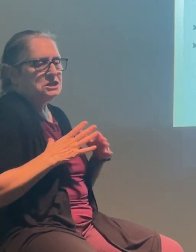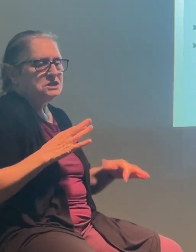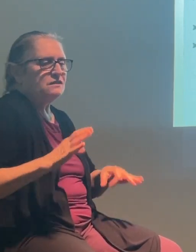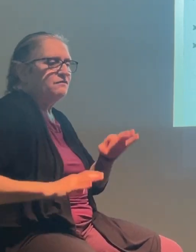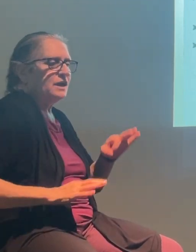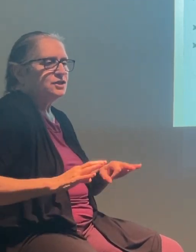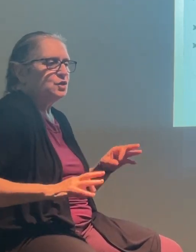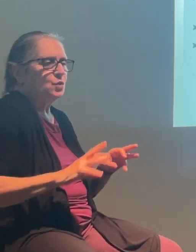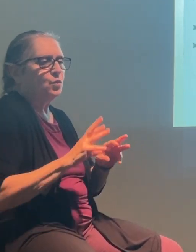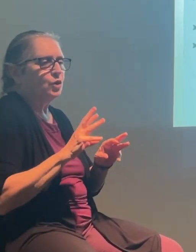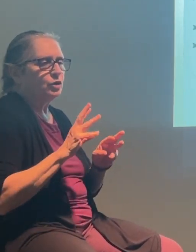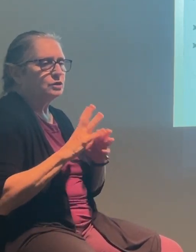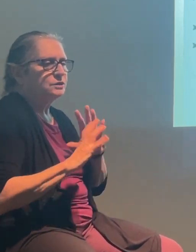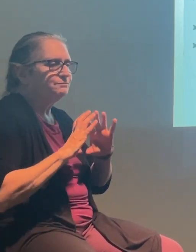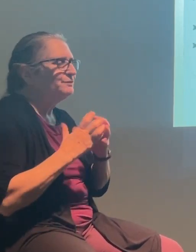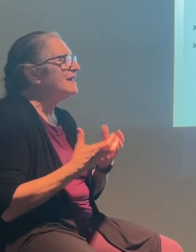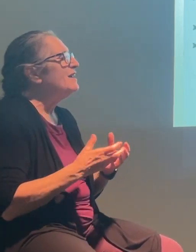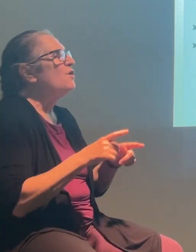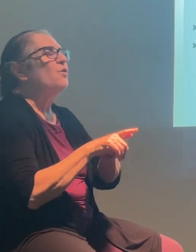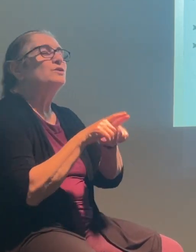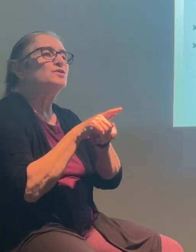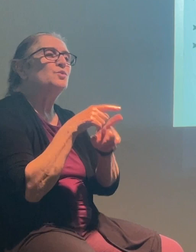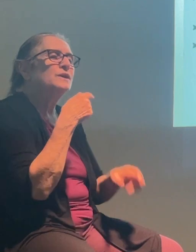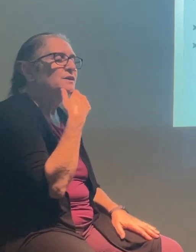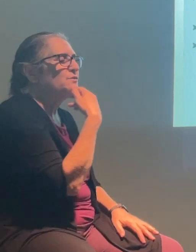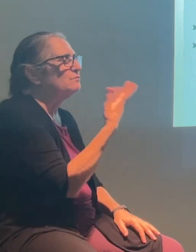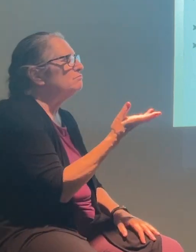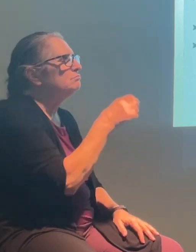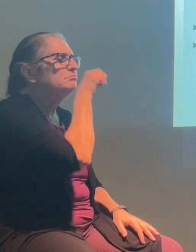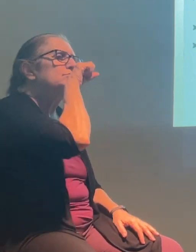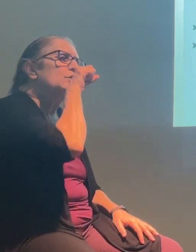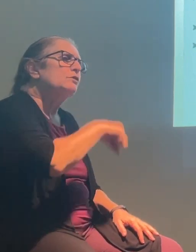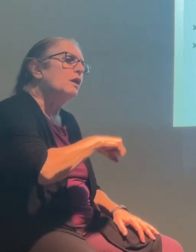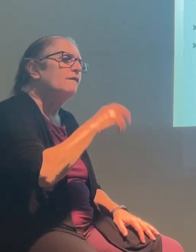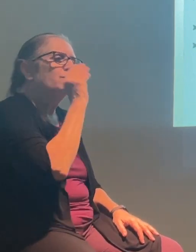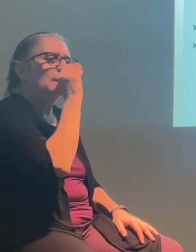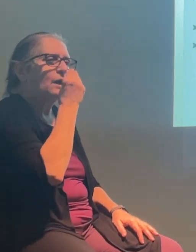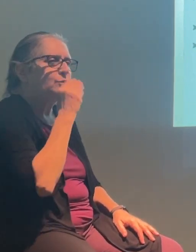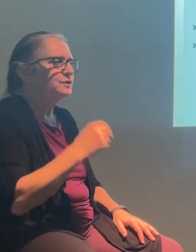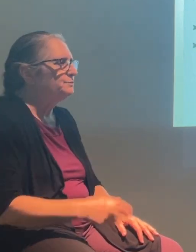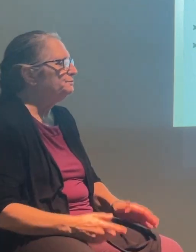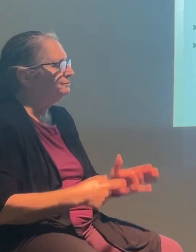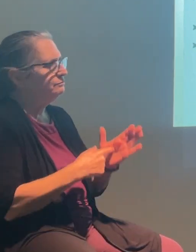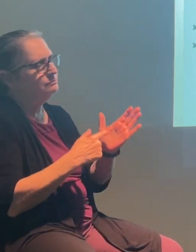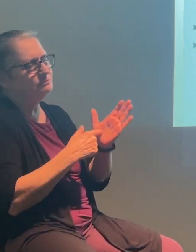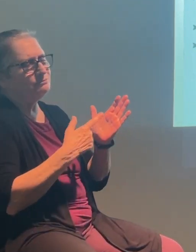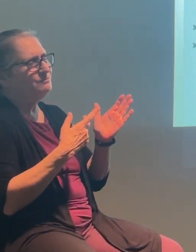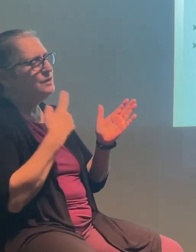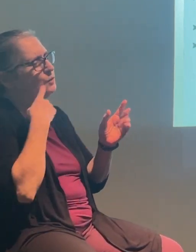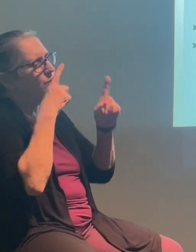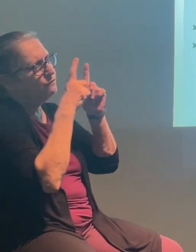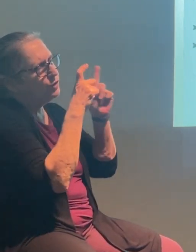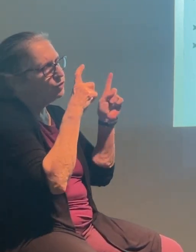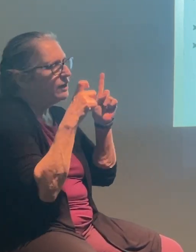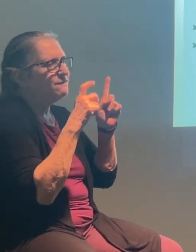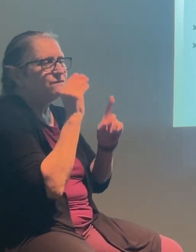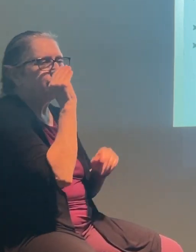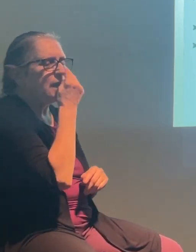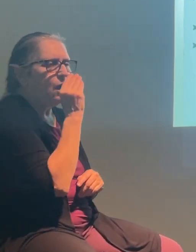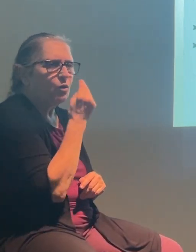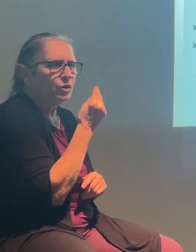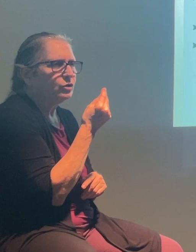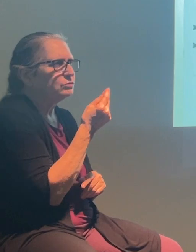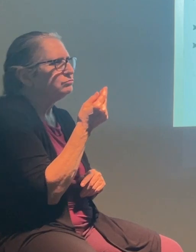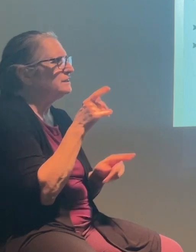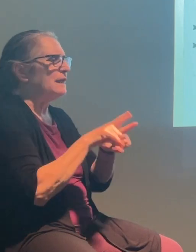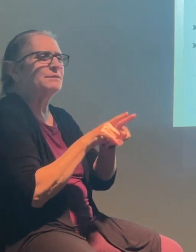fond of flowers. So sometimes he would photograph a flower the same way you would photograph a beautiful actress. You know, and there's a lot of respect in